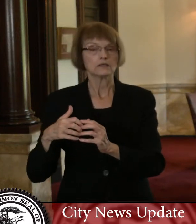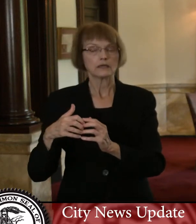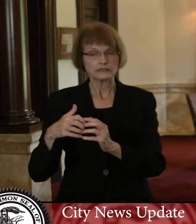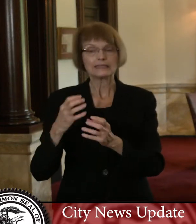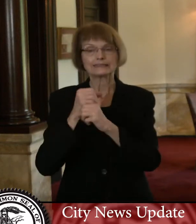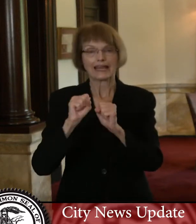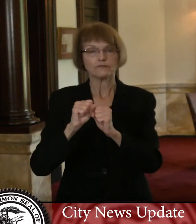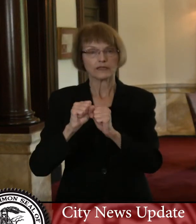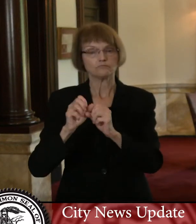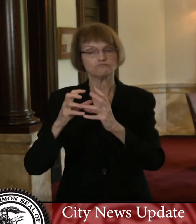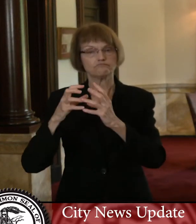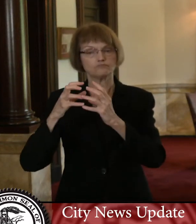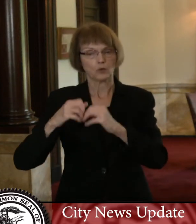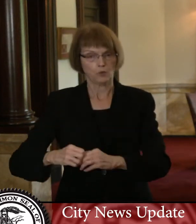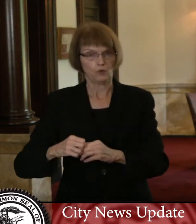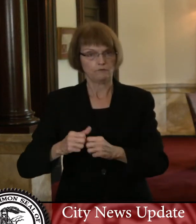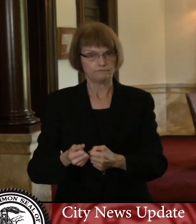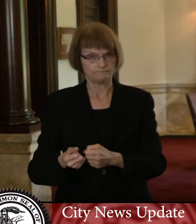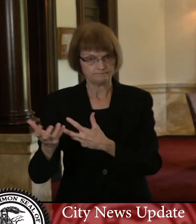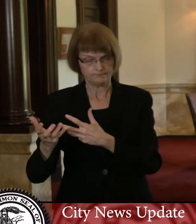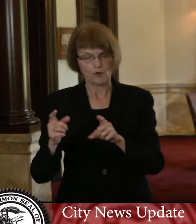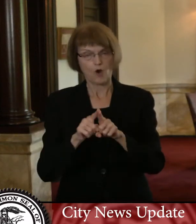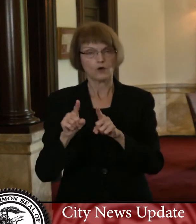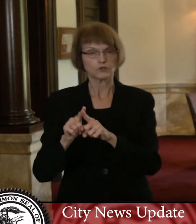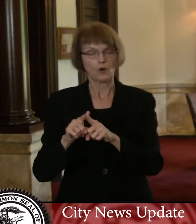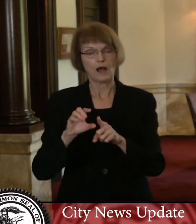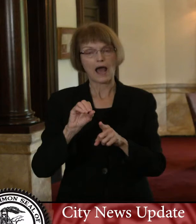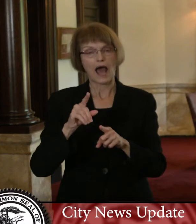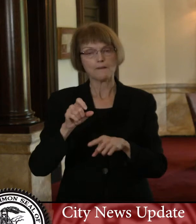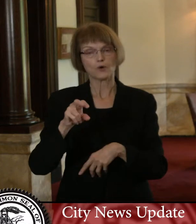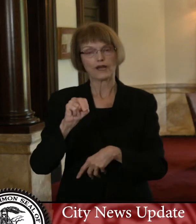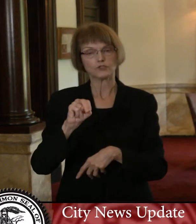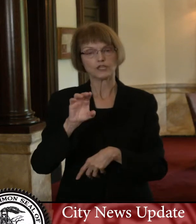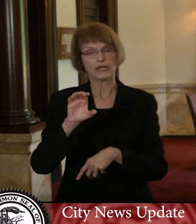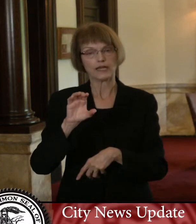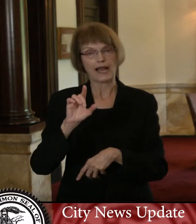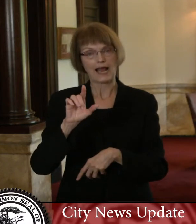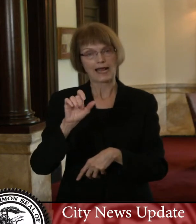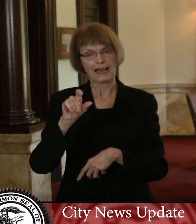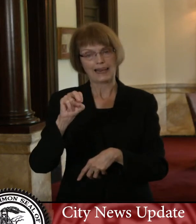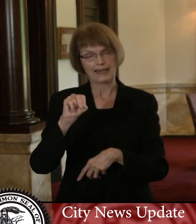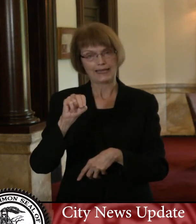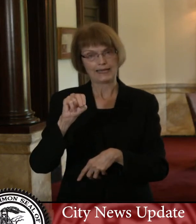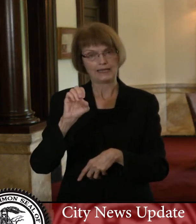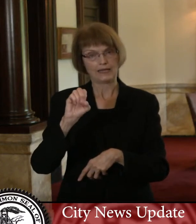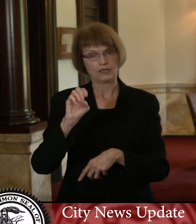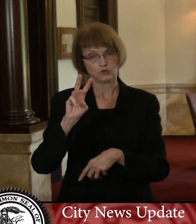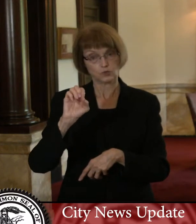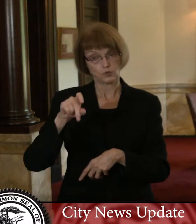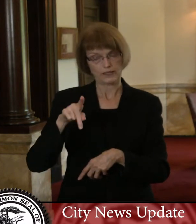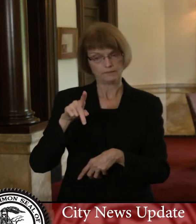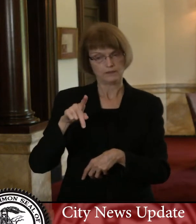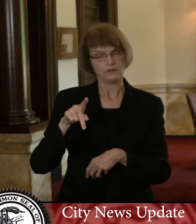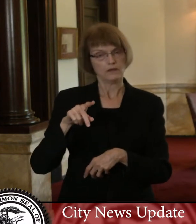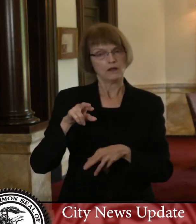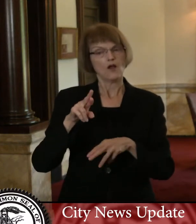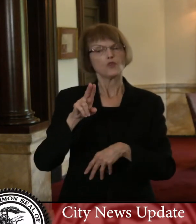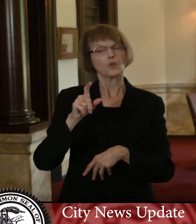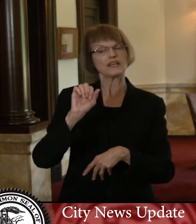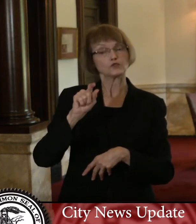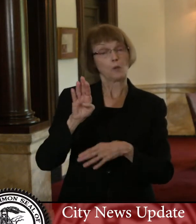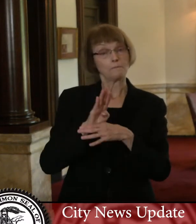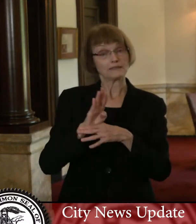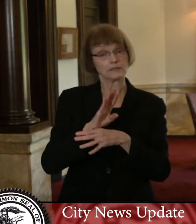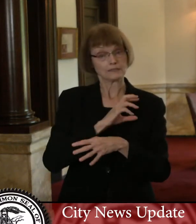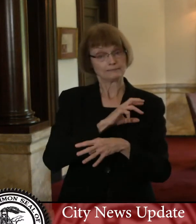safely removed. Also Operation Clean Sweep, which is paid for by the Regional Business Council, is